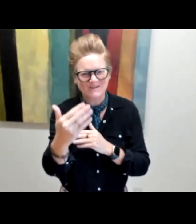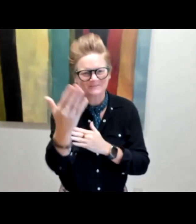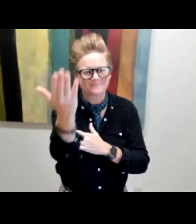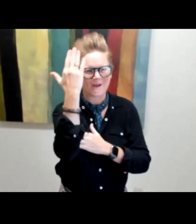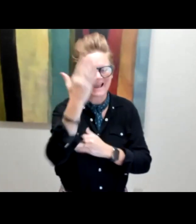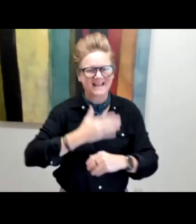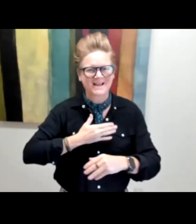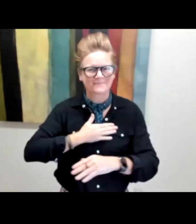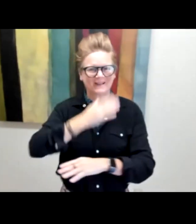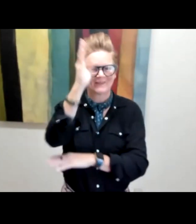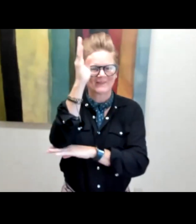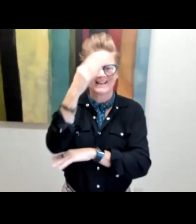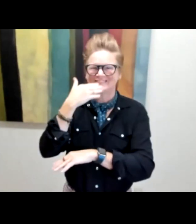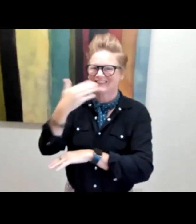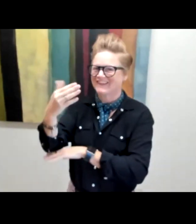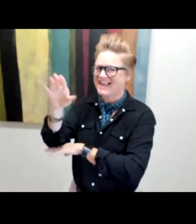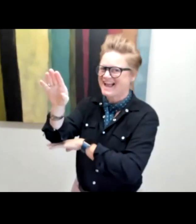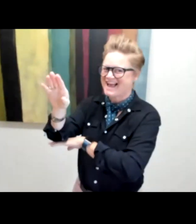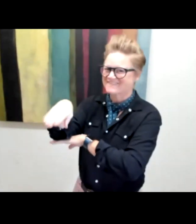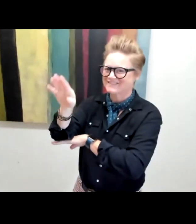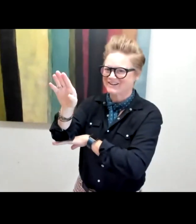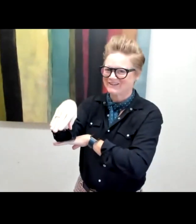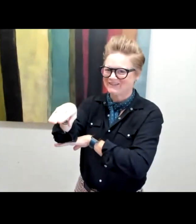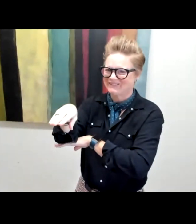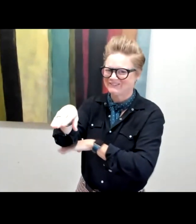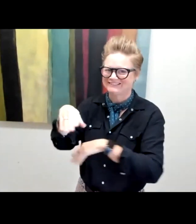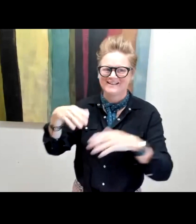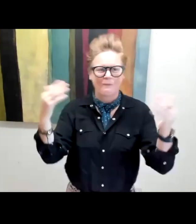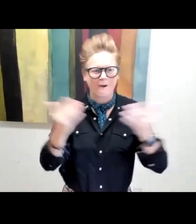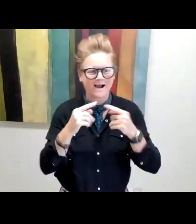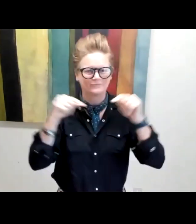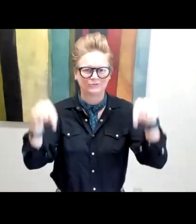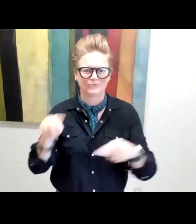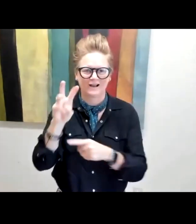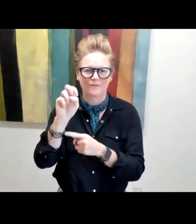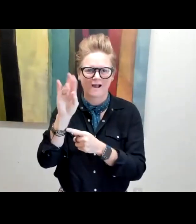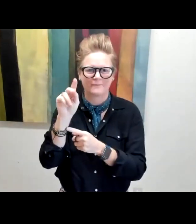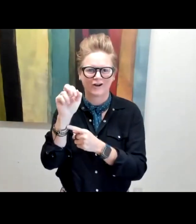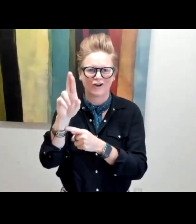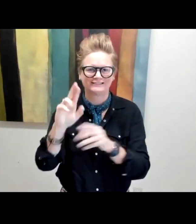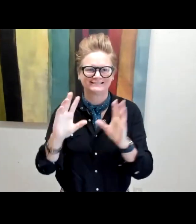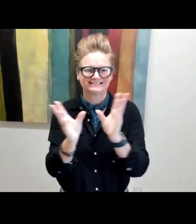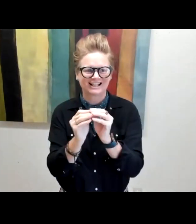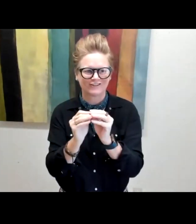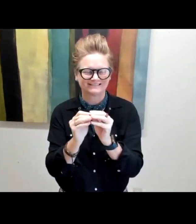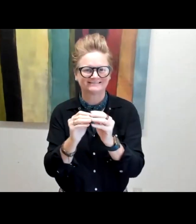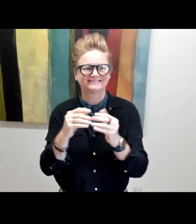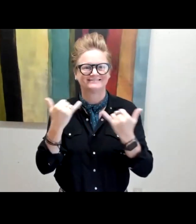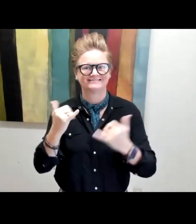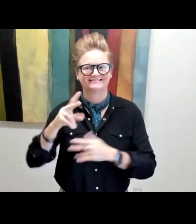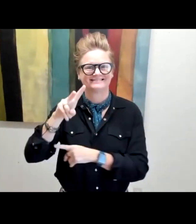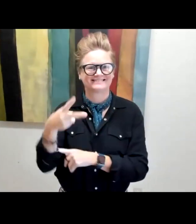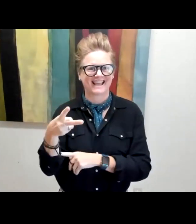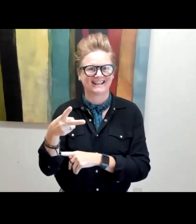Well, hello, everyone. Good morning, happy noon, happy afternoon. Welcome to our